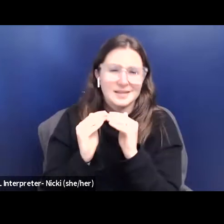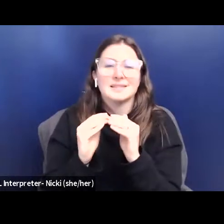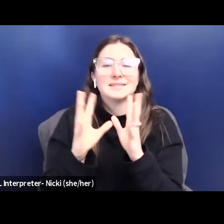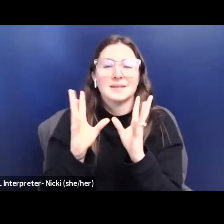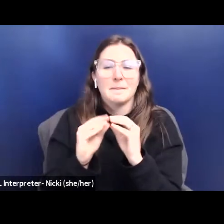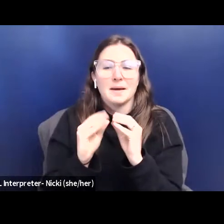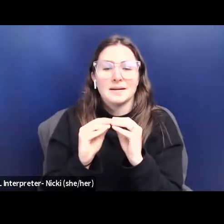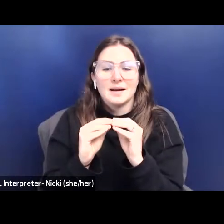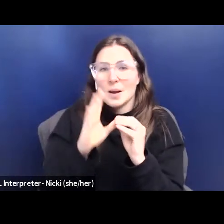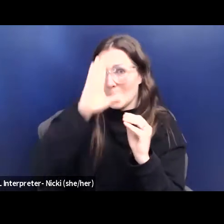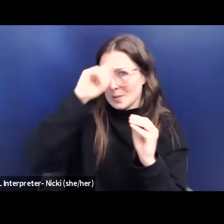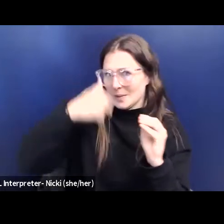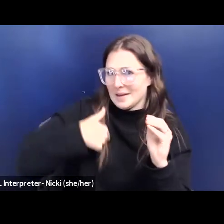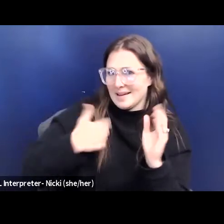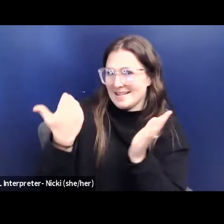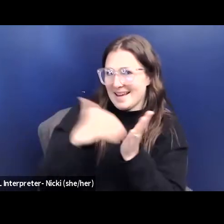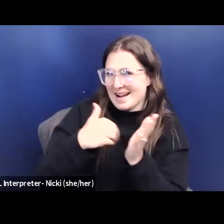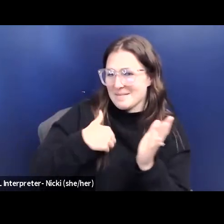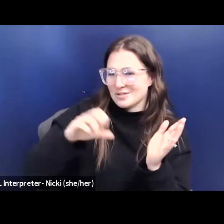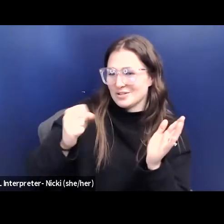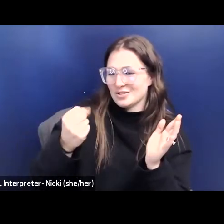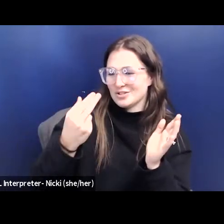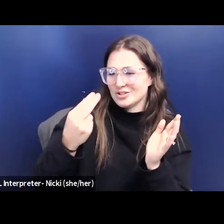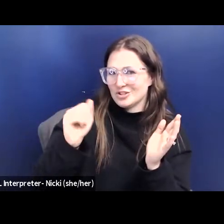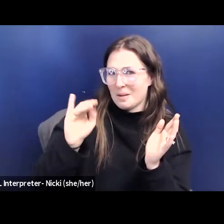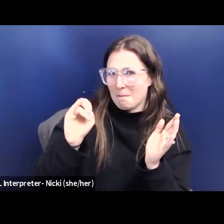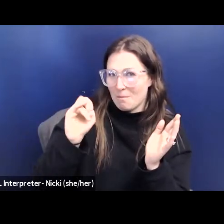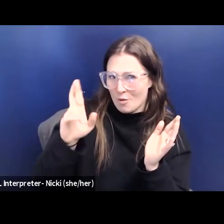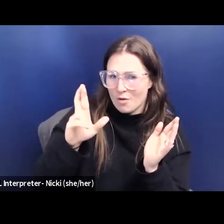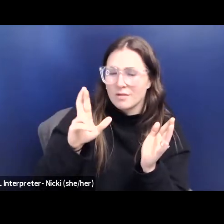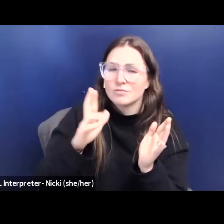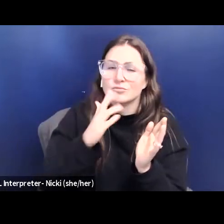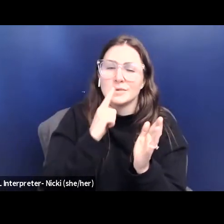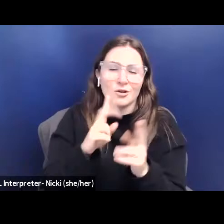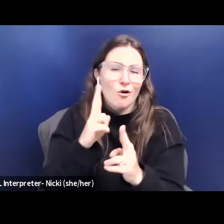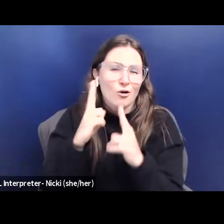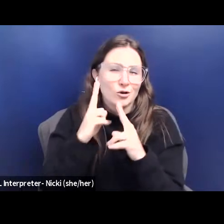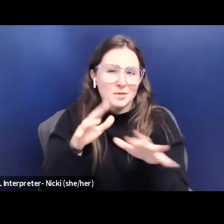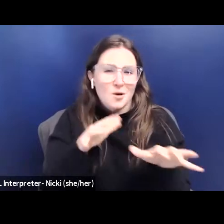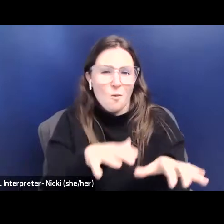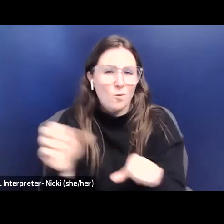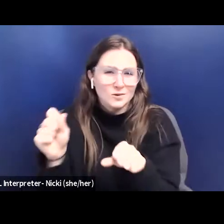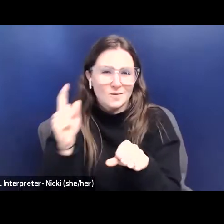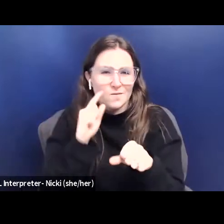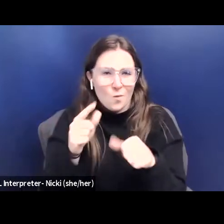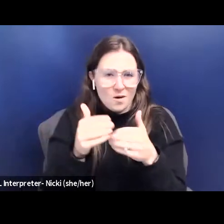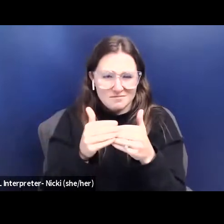AKA Shimmer, and it's been an amazing honor to be your MC. We'll see you in a few hours. Goodbye.